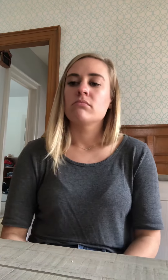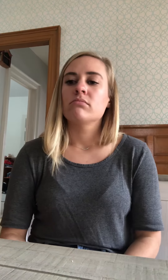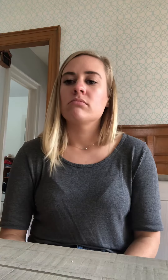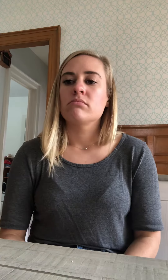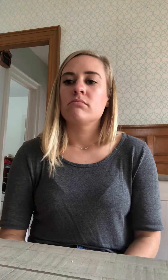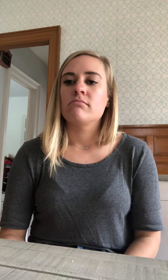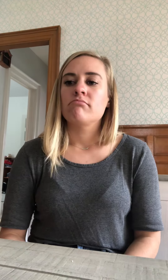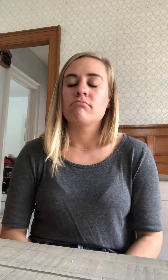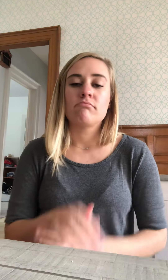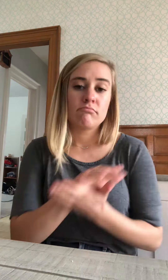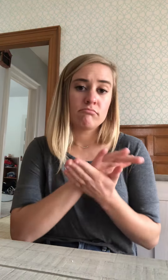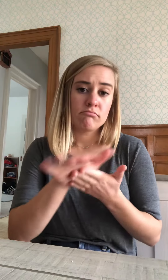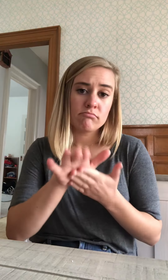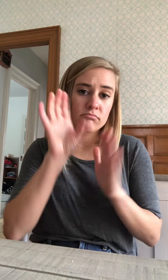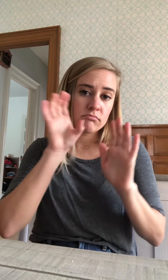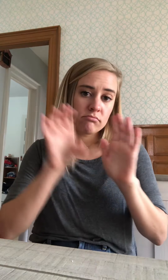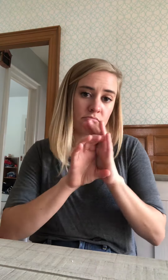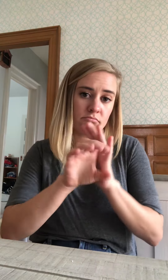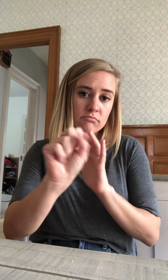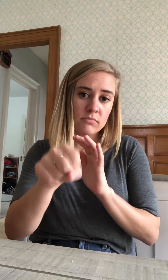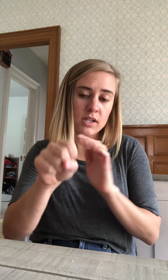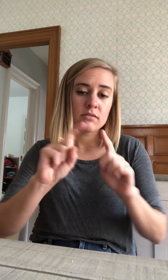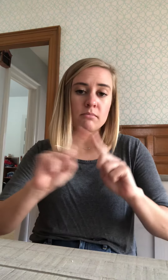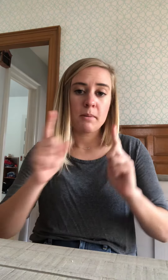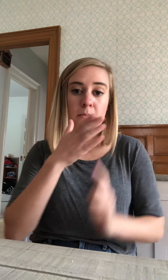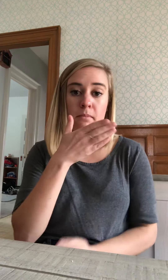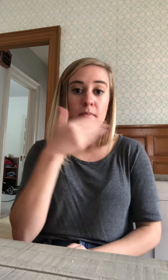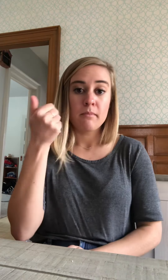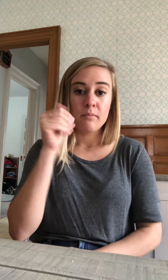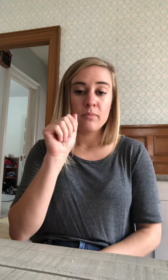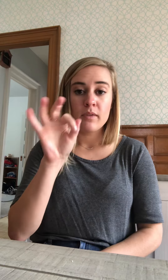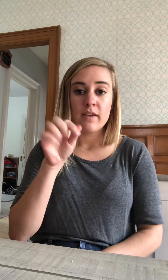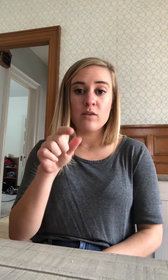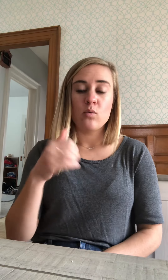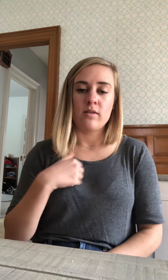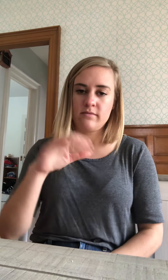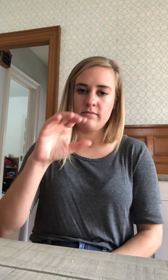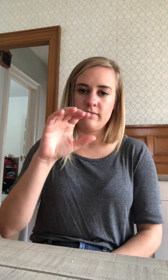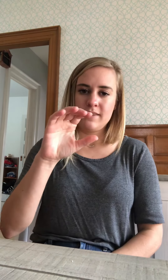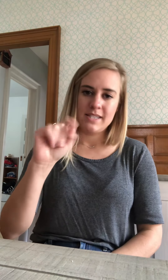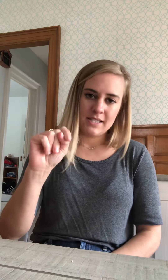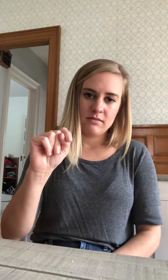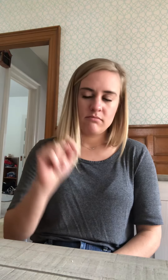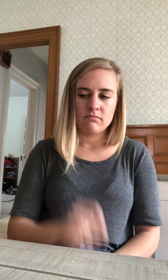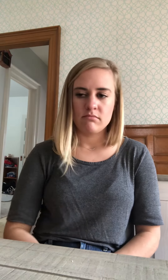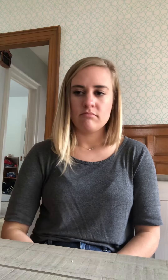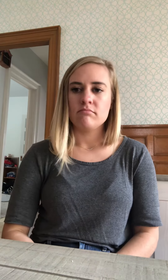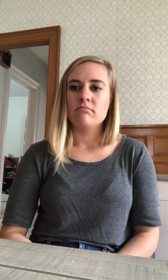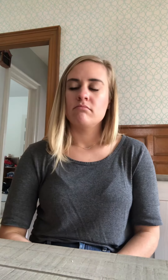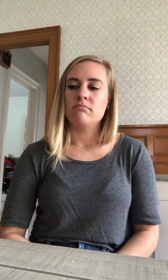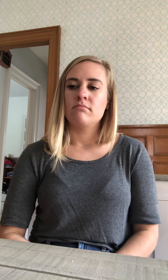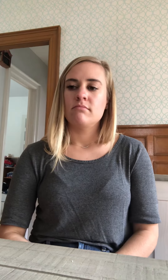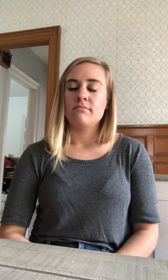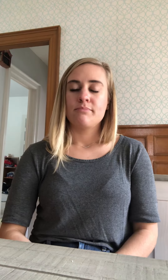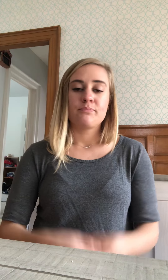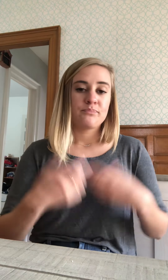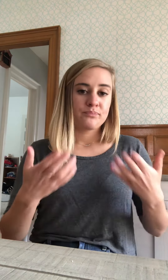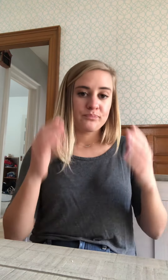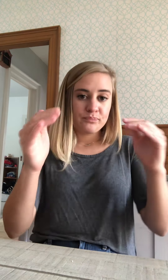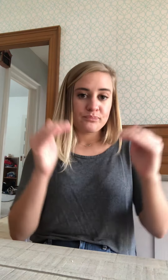Nice images, but again, it's even nicer if you have it on CT scan. So CTs are, as